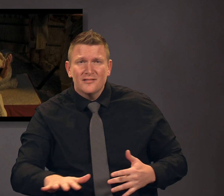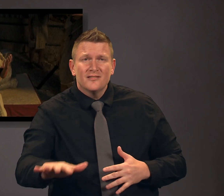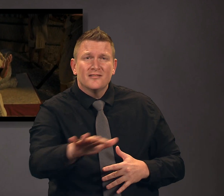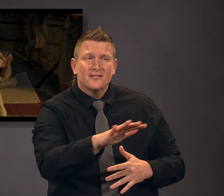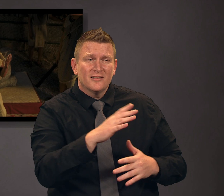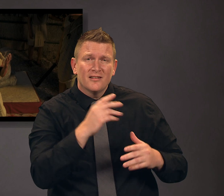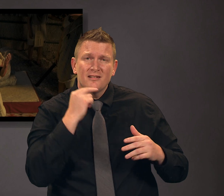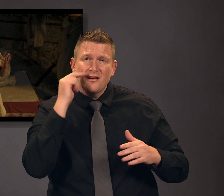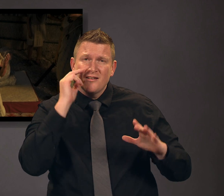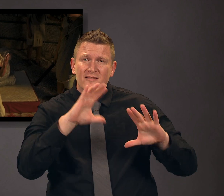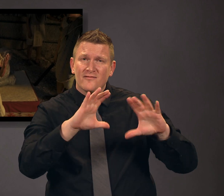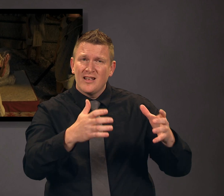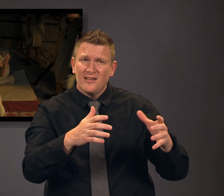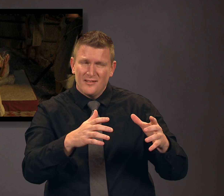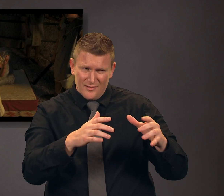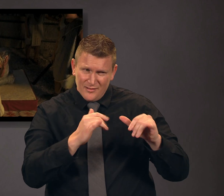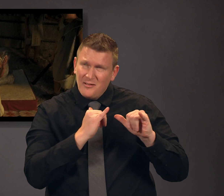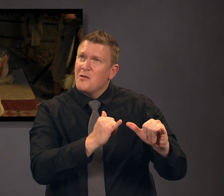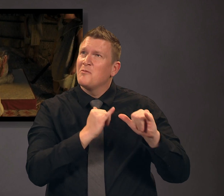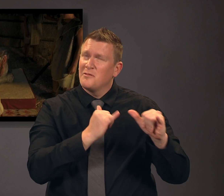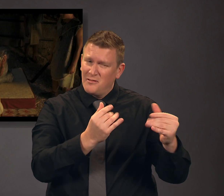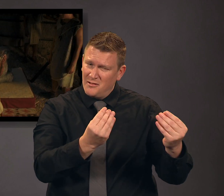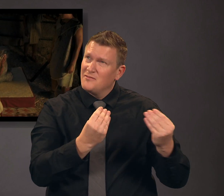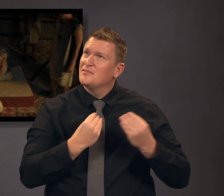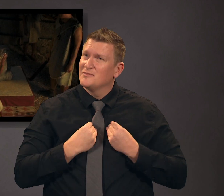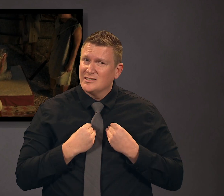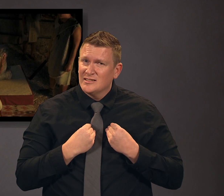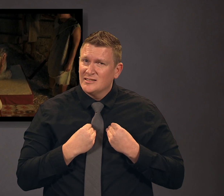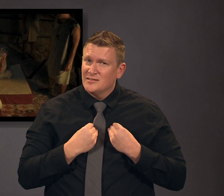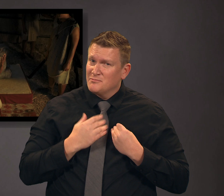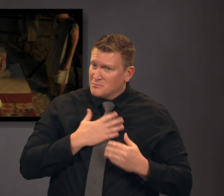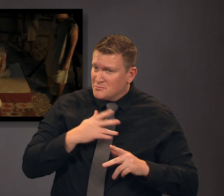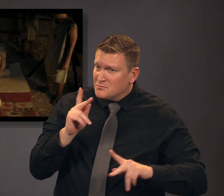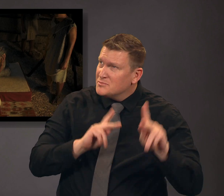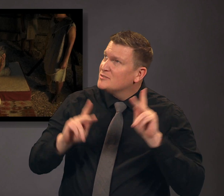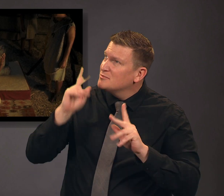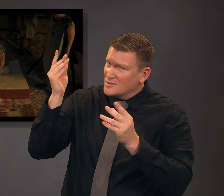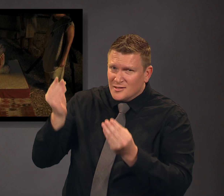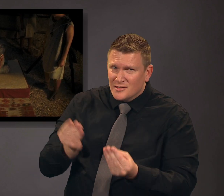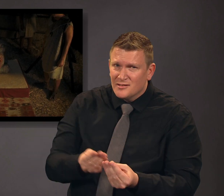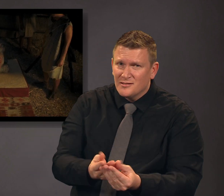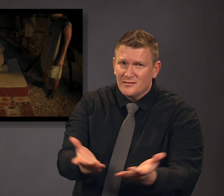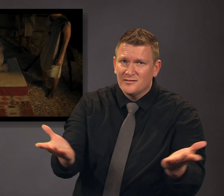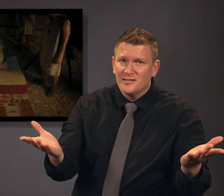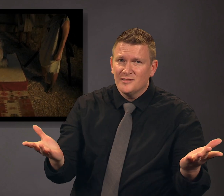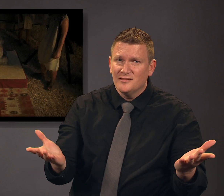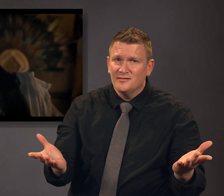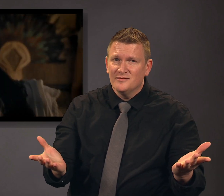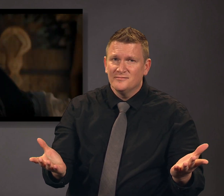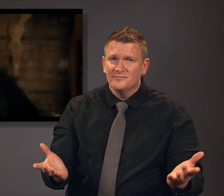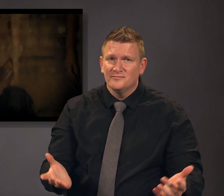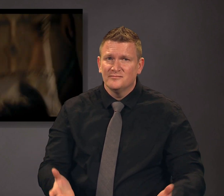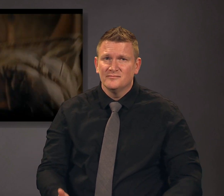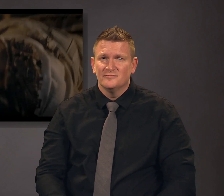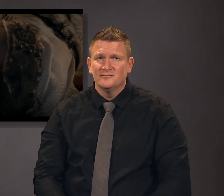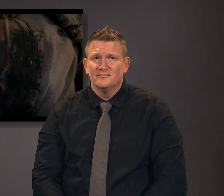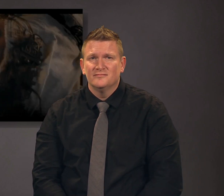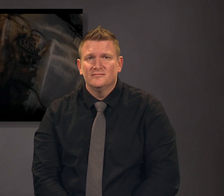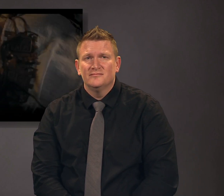mercy, which thou hast had upon the people of Nephi, have upon me and my people.